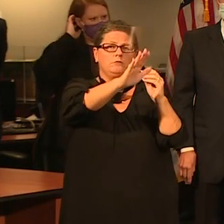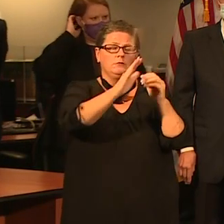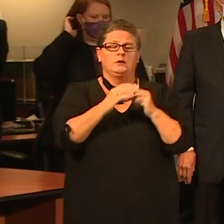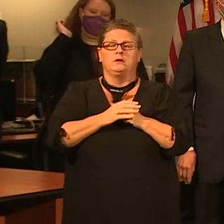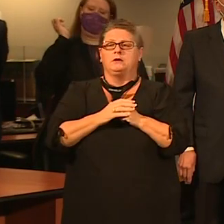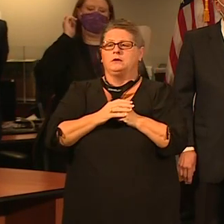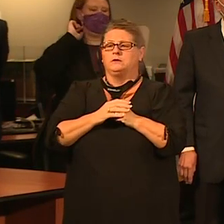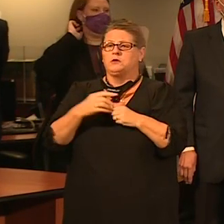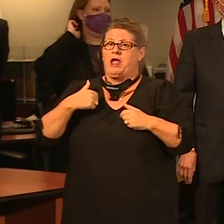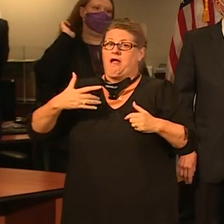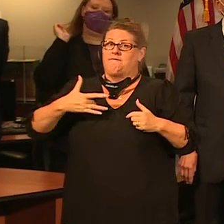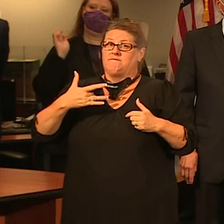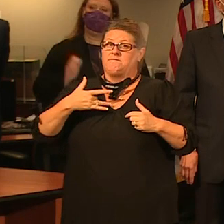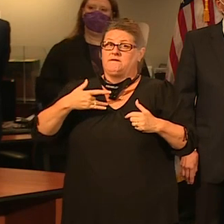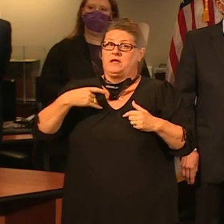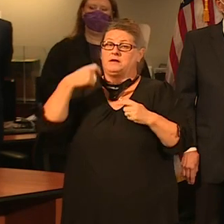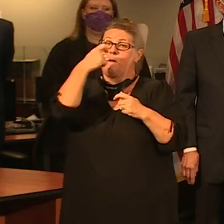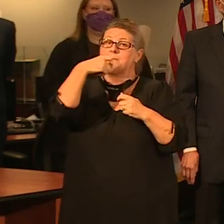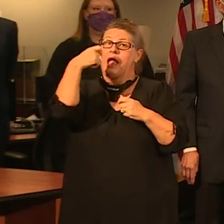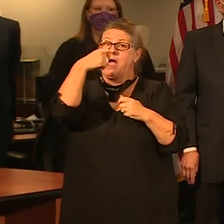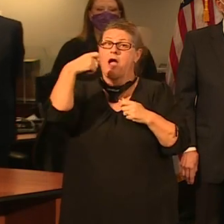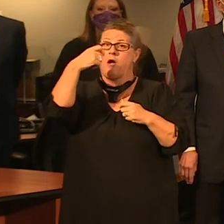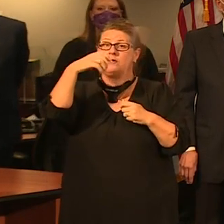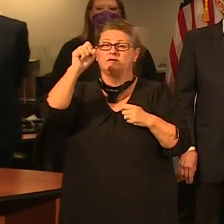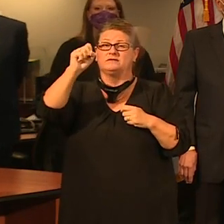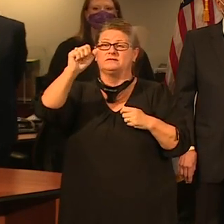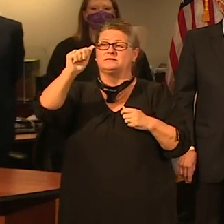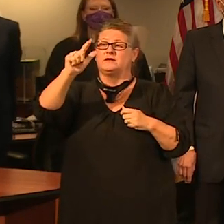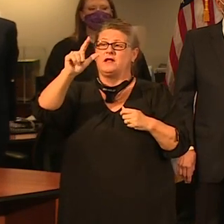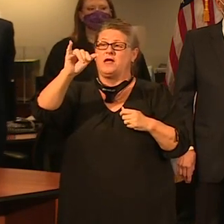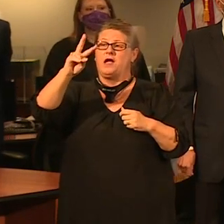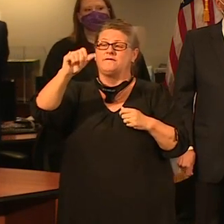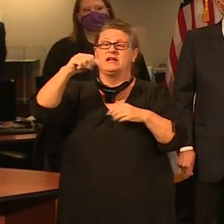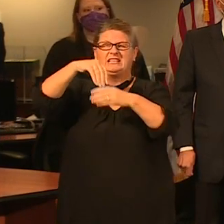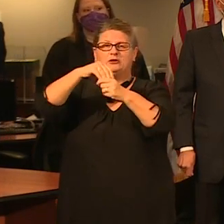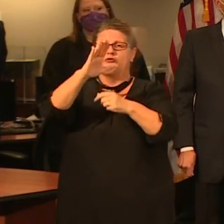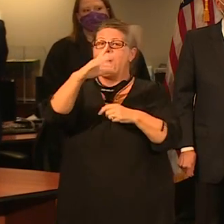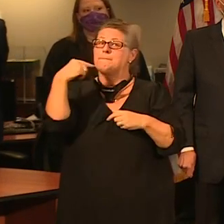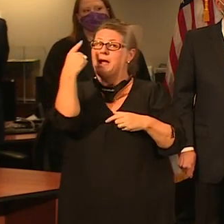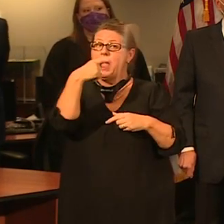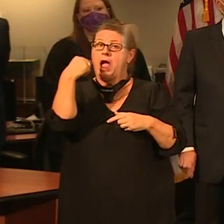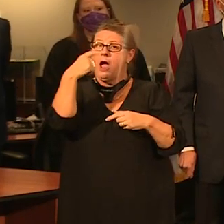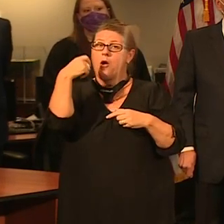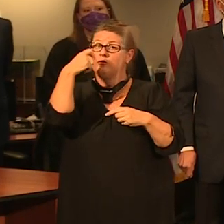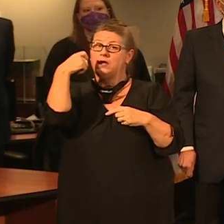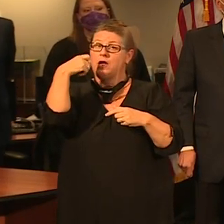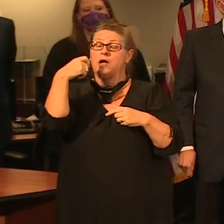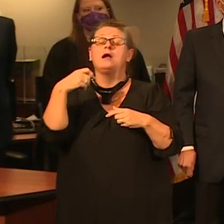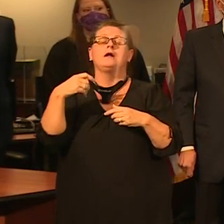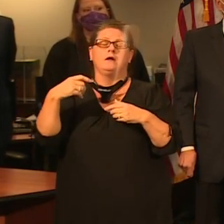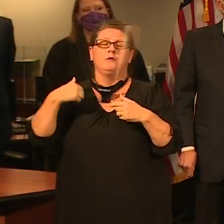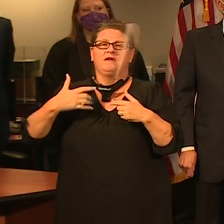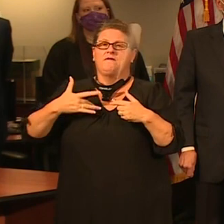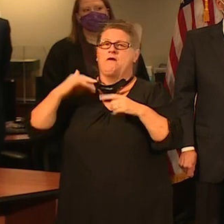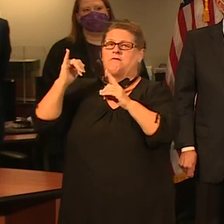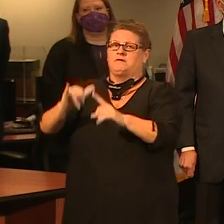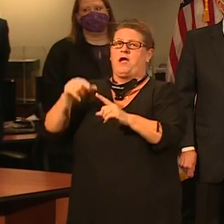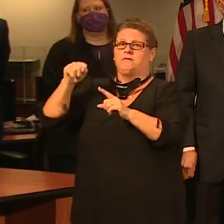that saliva testing is the testing of the future, and we are putting a lot of effort with our